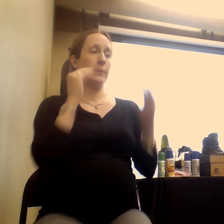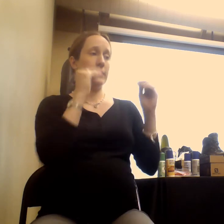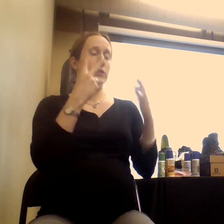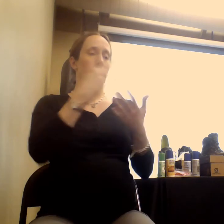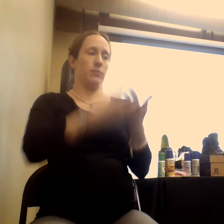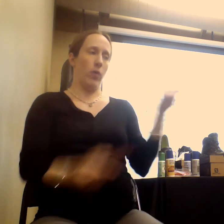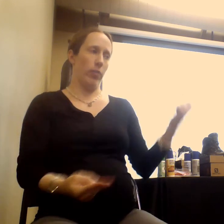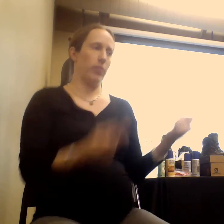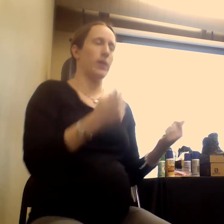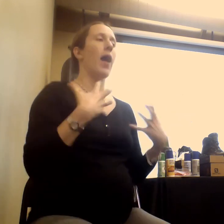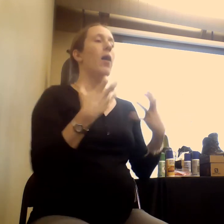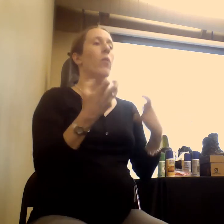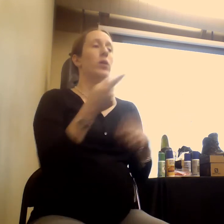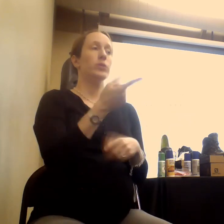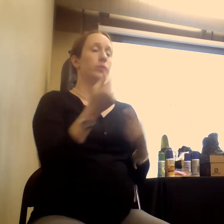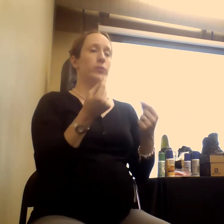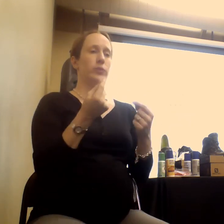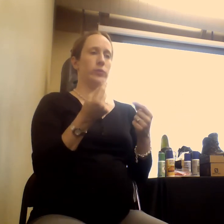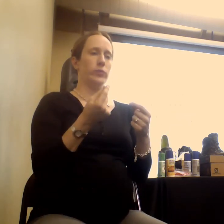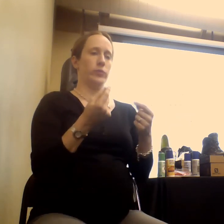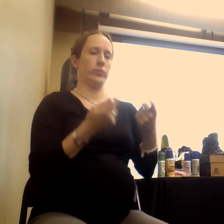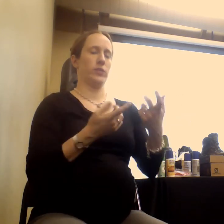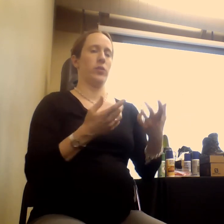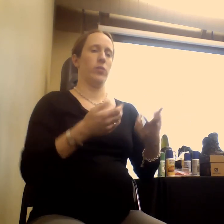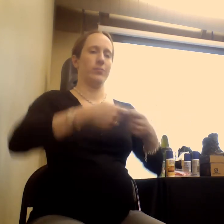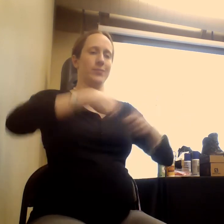do it to each other so you can try to feel what it's like,